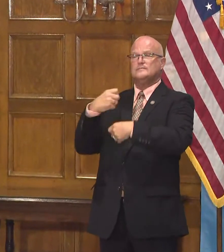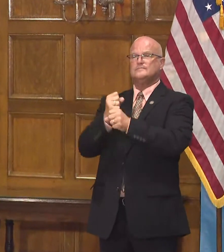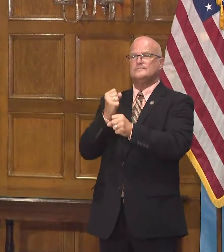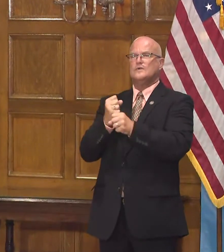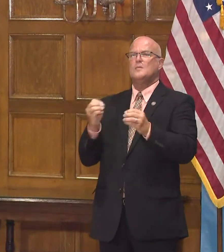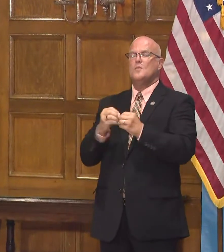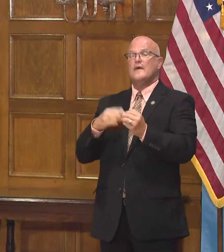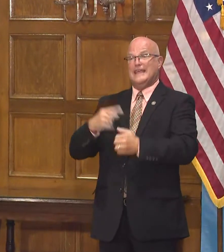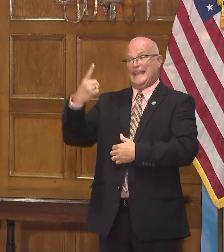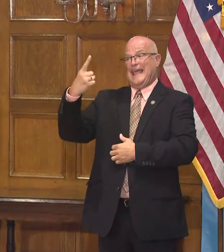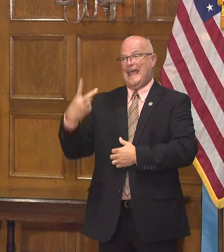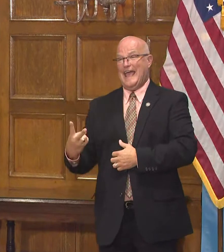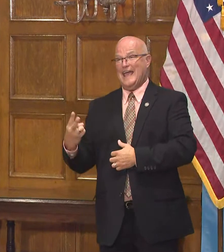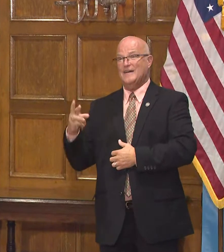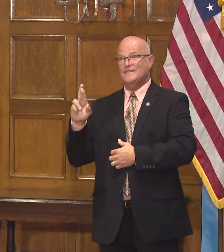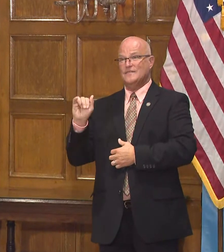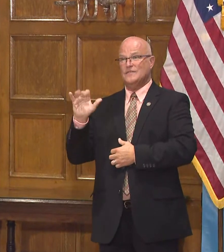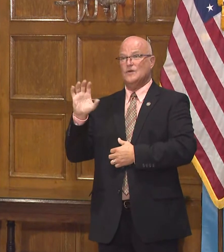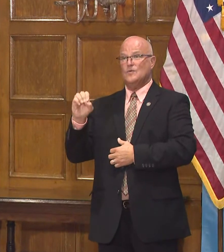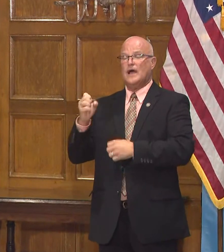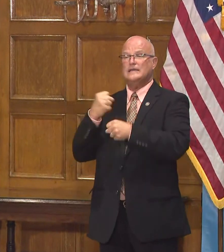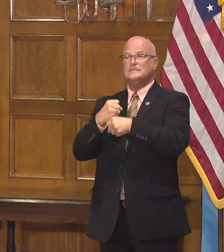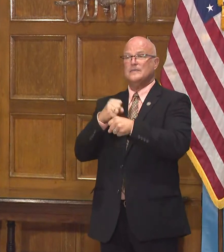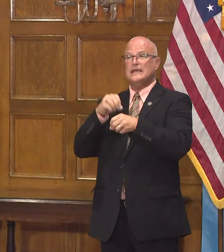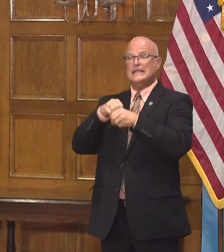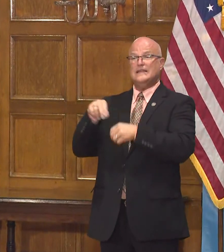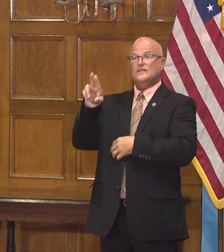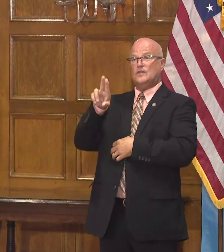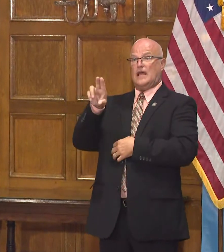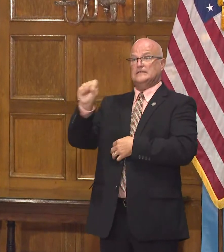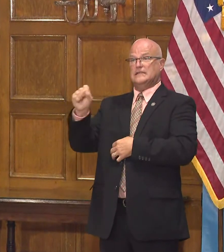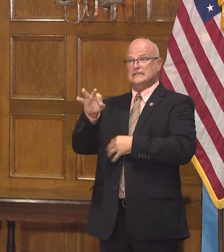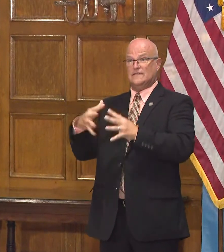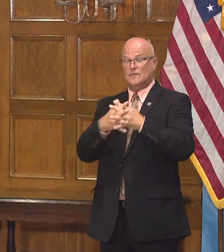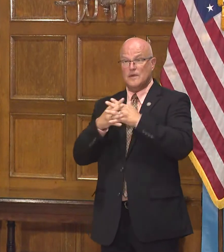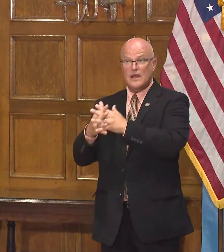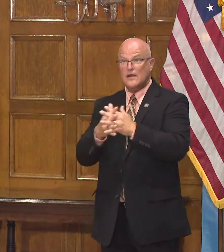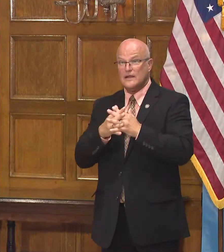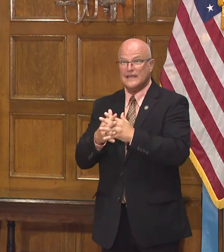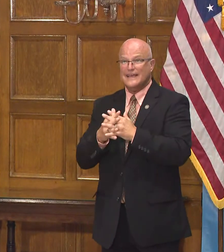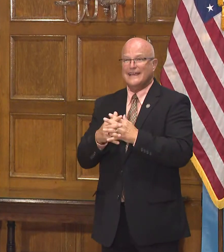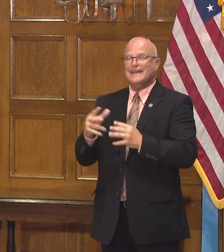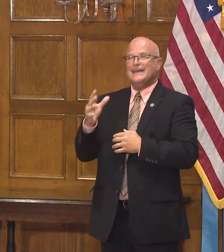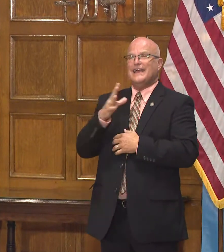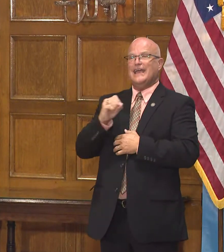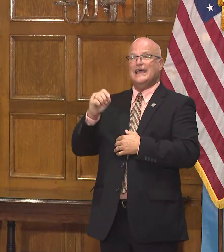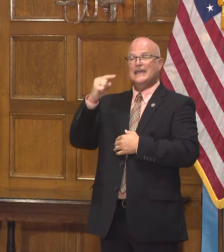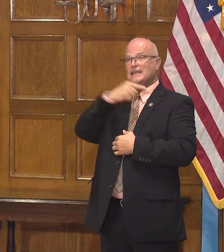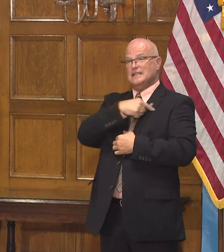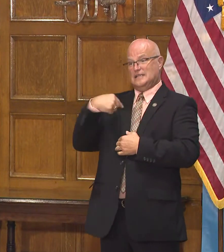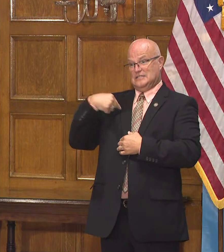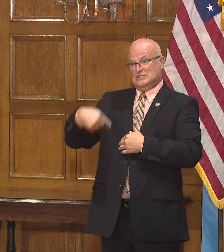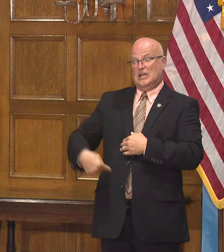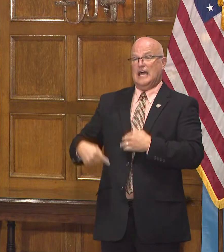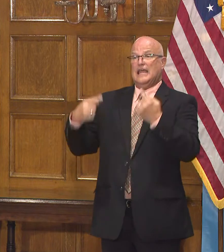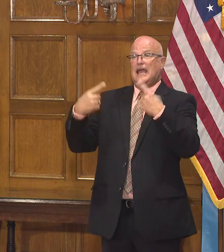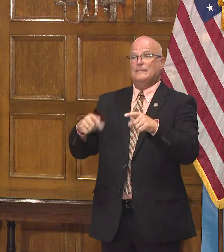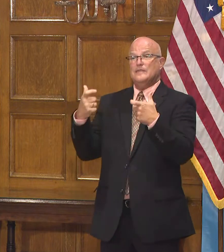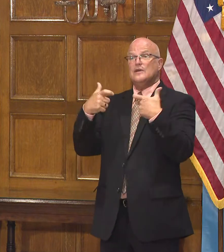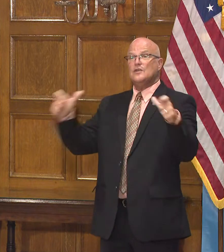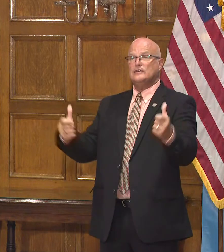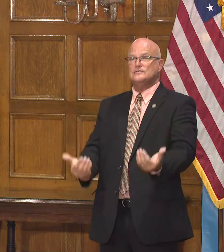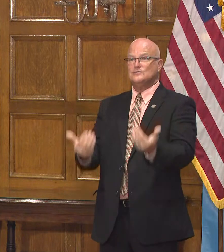produces over half of the rice produced in the United States of America, and China happens to be the